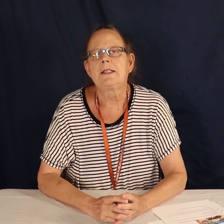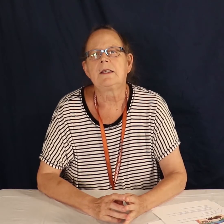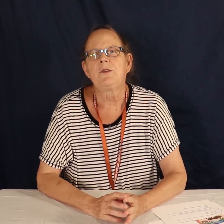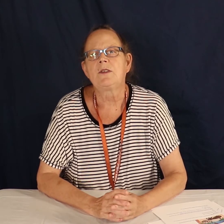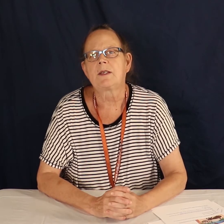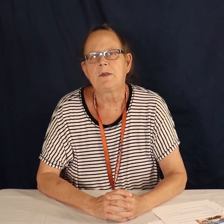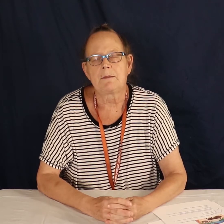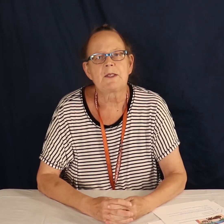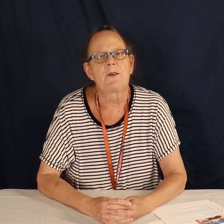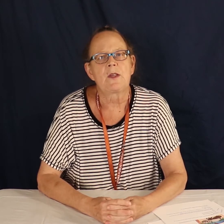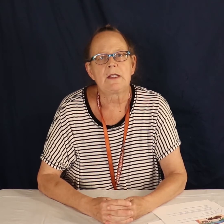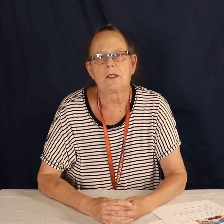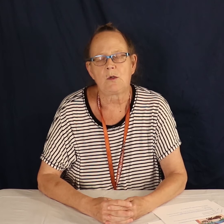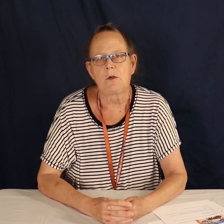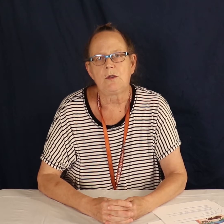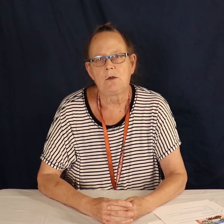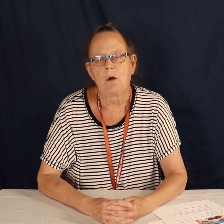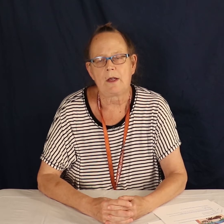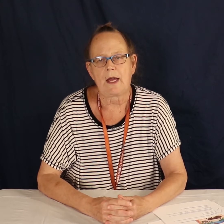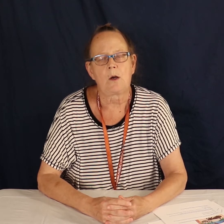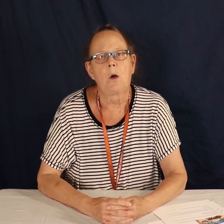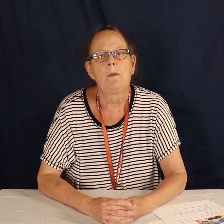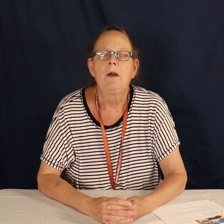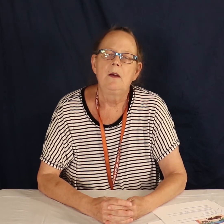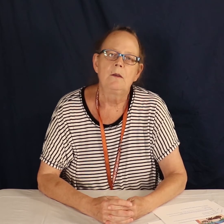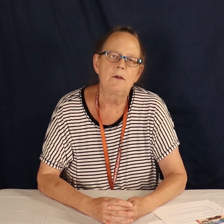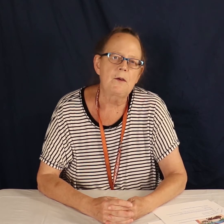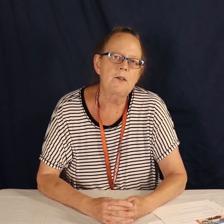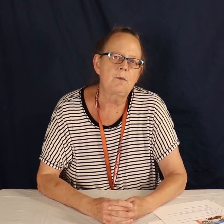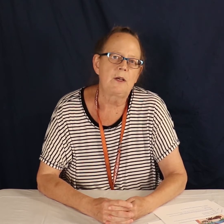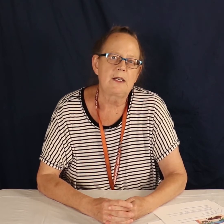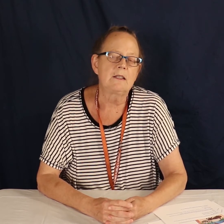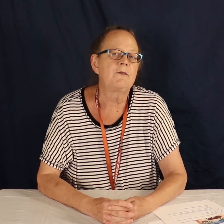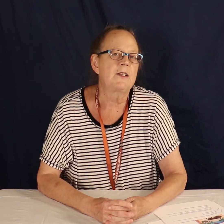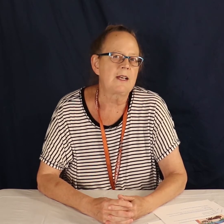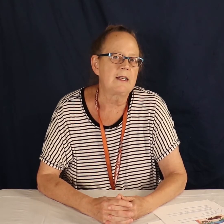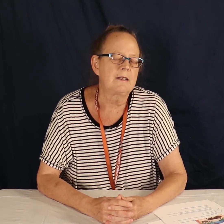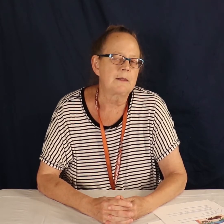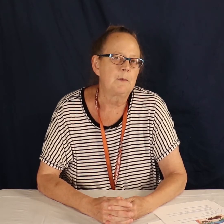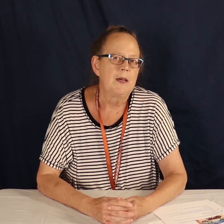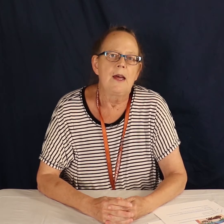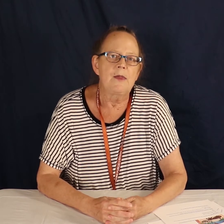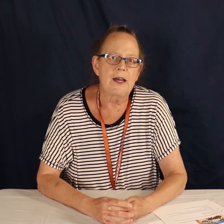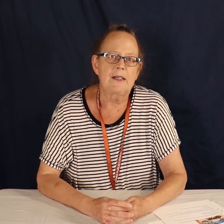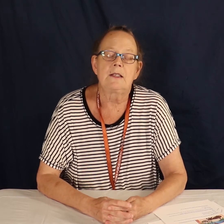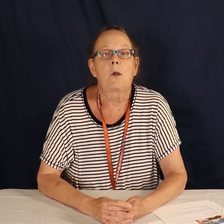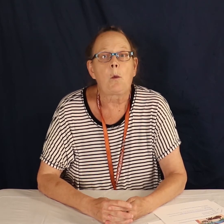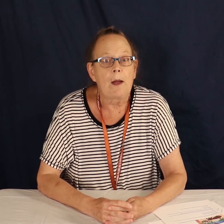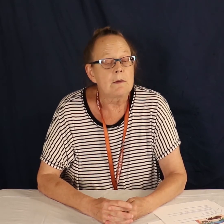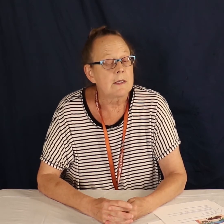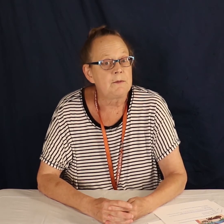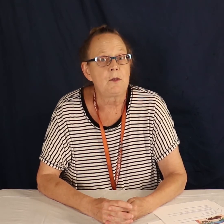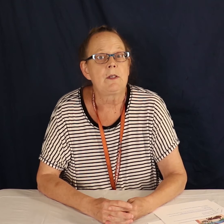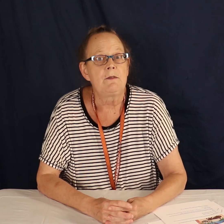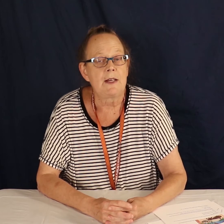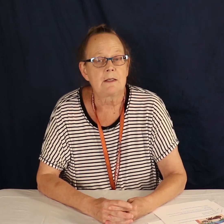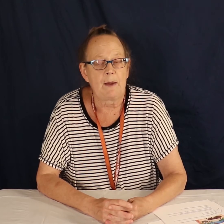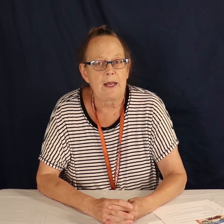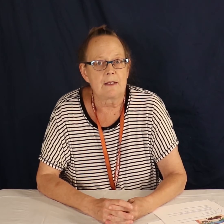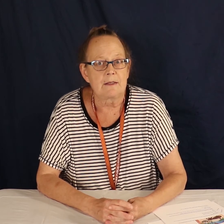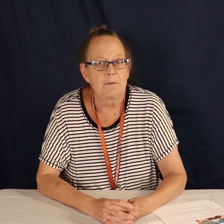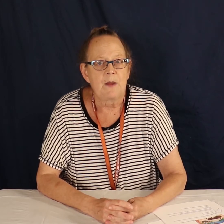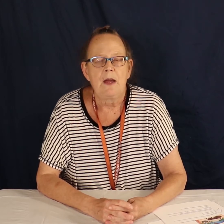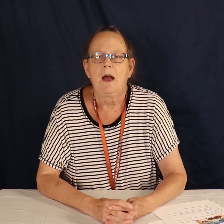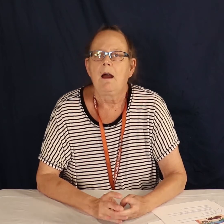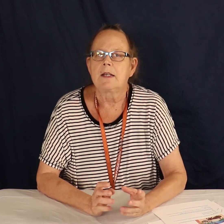I'd like to give you some tips for things that you can do at home. The first one is for science. That is, go out and see if you can find